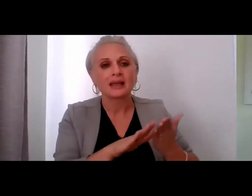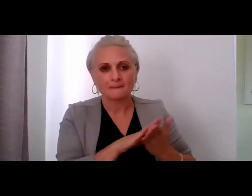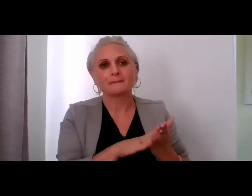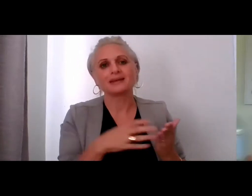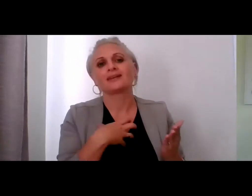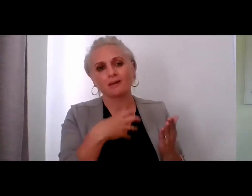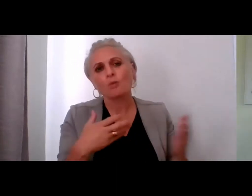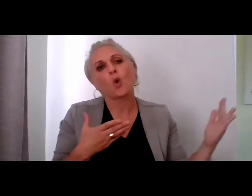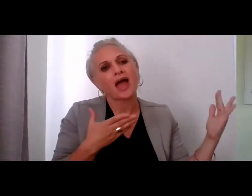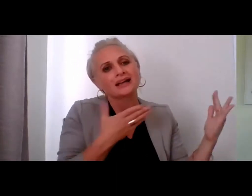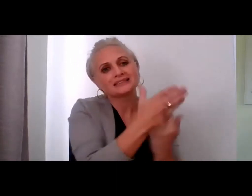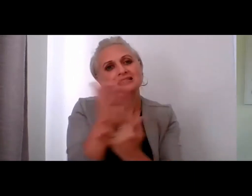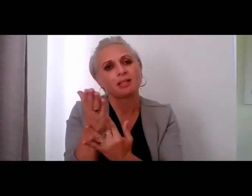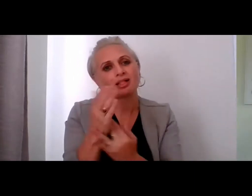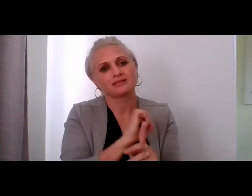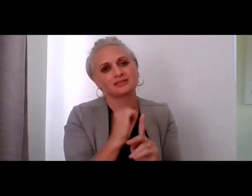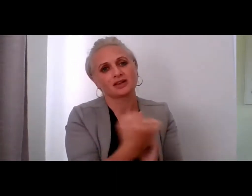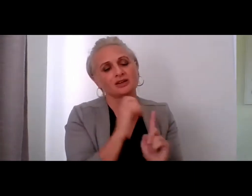accessible society.